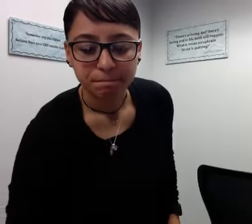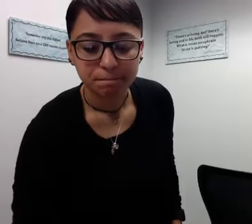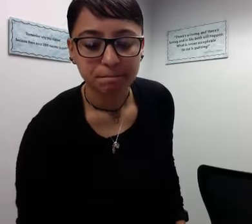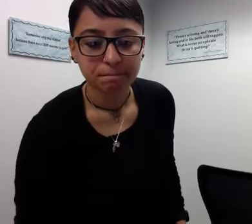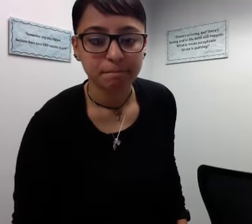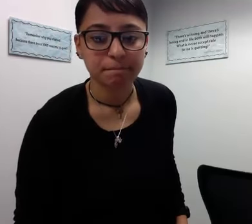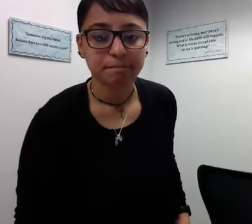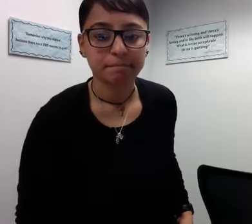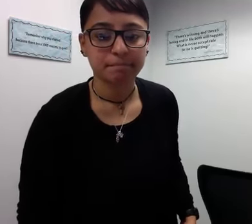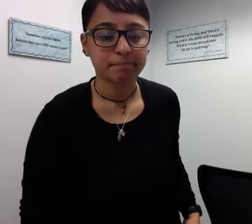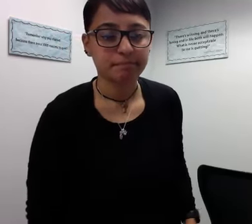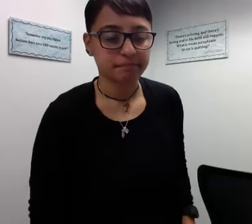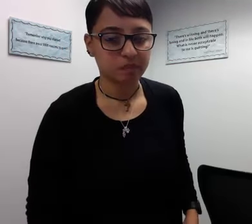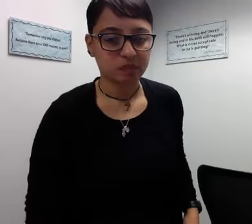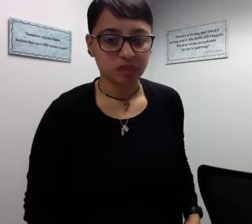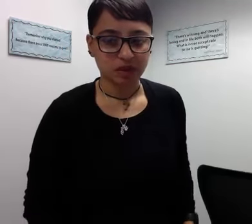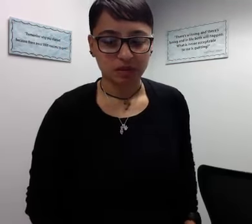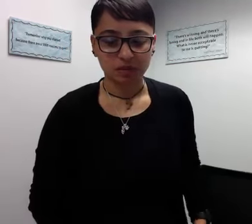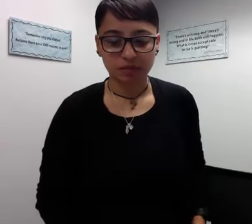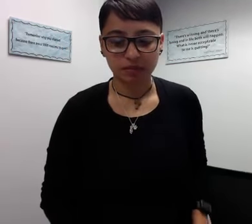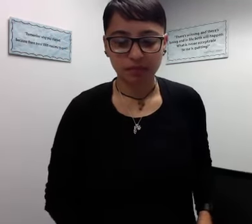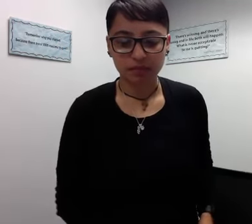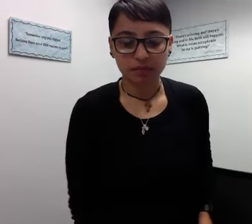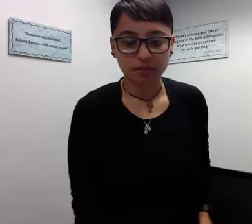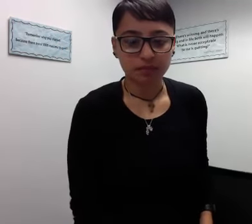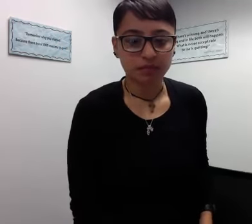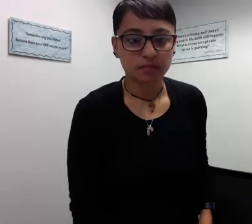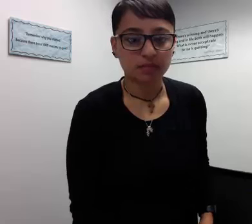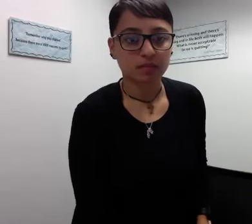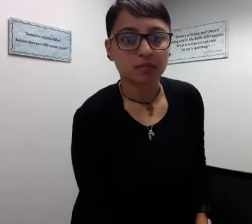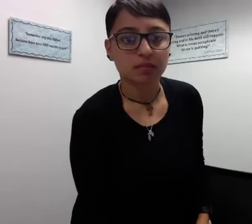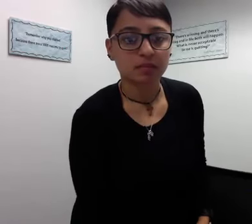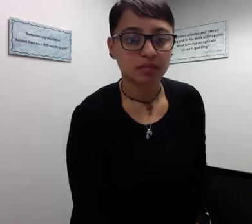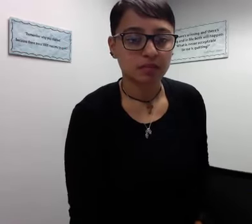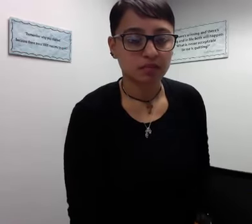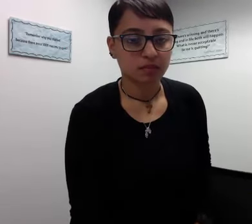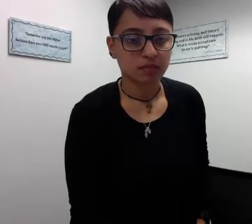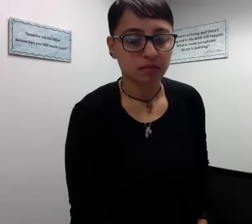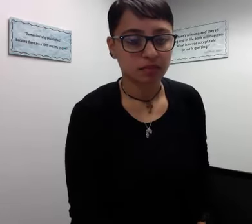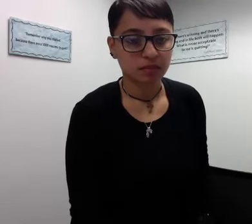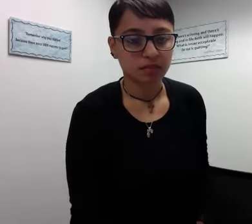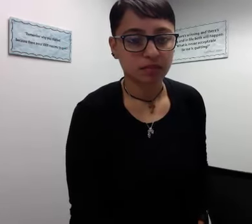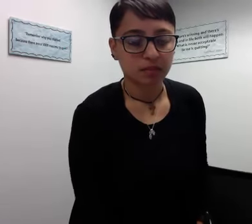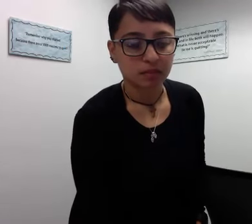Welcome to the Interpreting for BES. The information contained in this